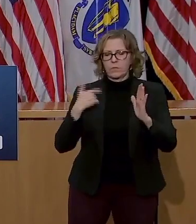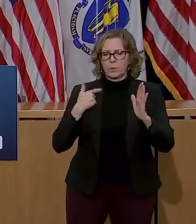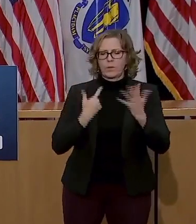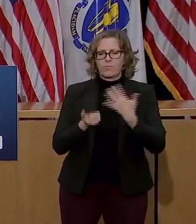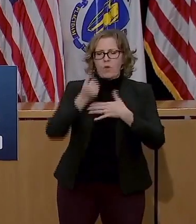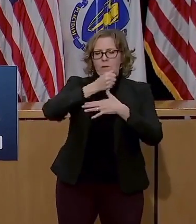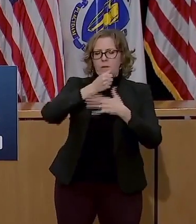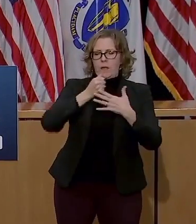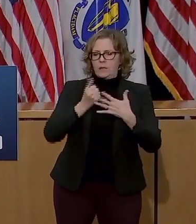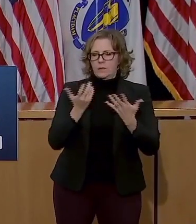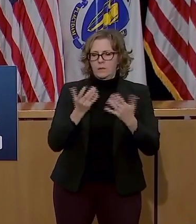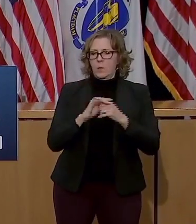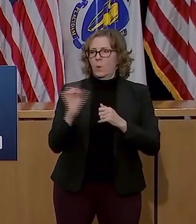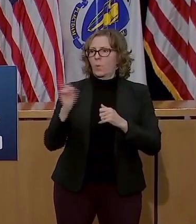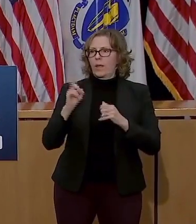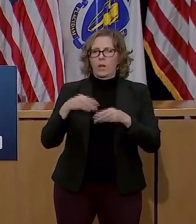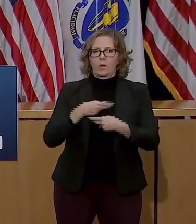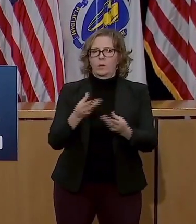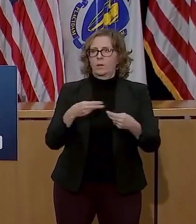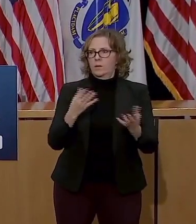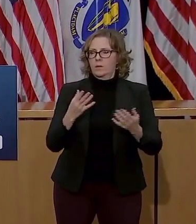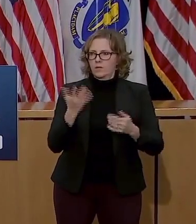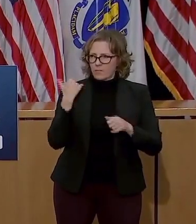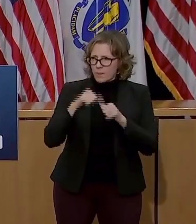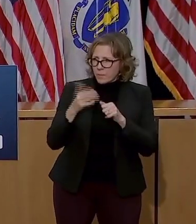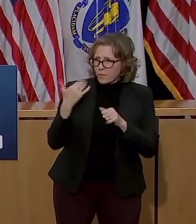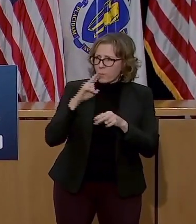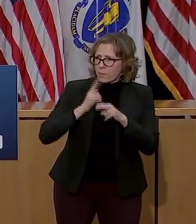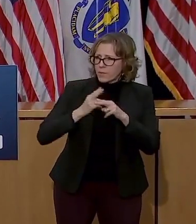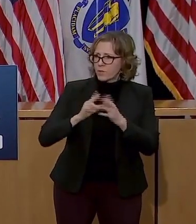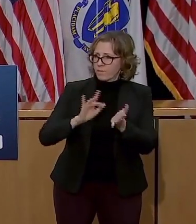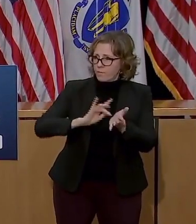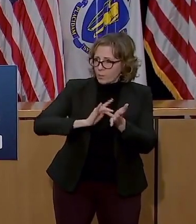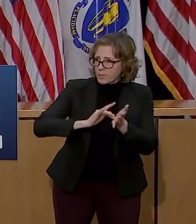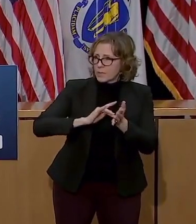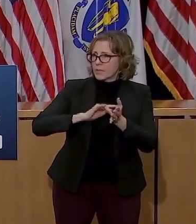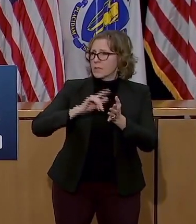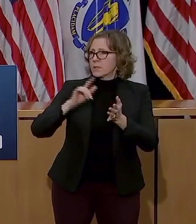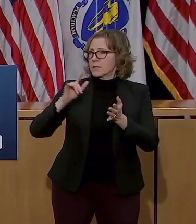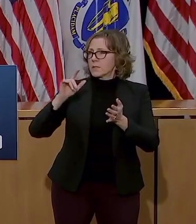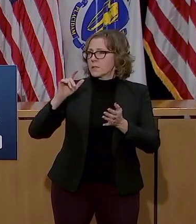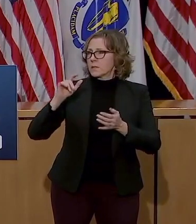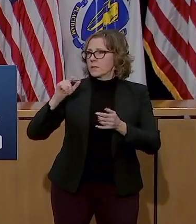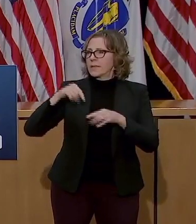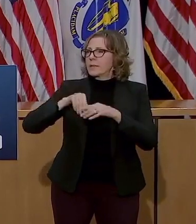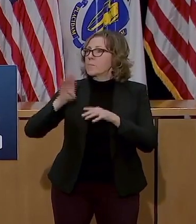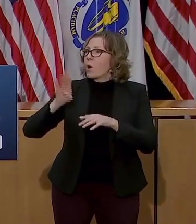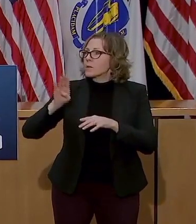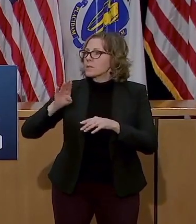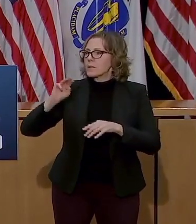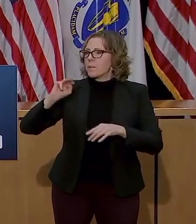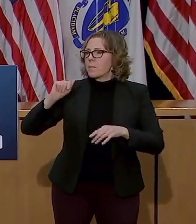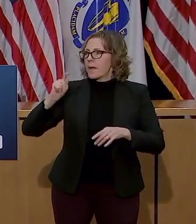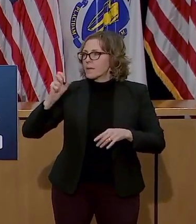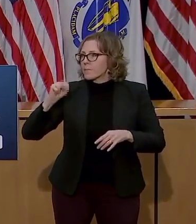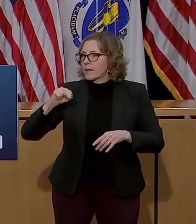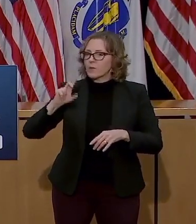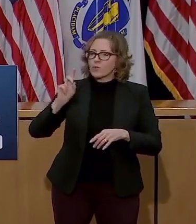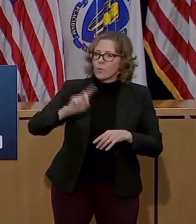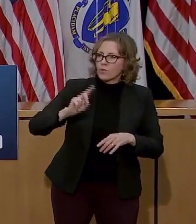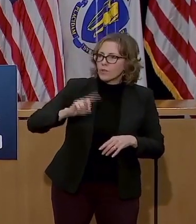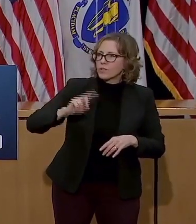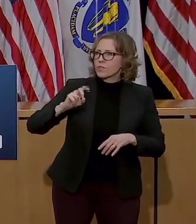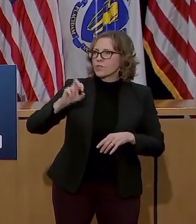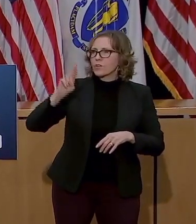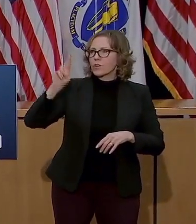like pharmacies and I listed off a bunch of, Mattapan, Dorchester, Revere, Chelsea, and